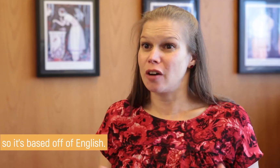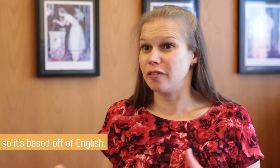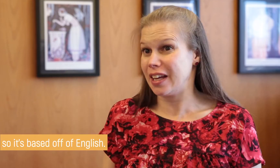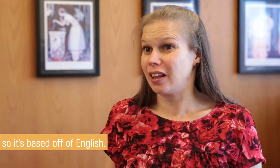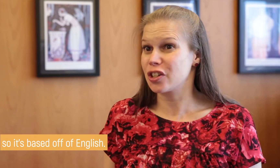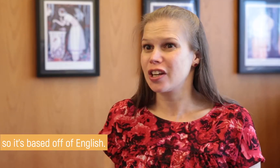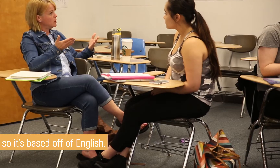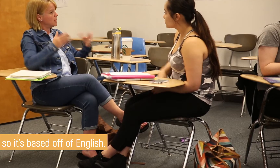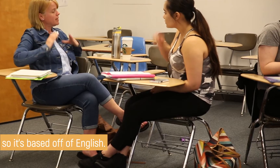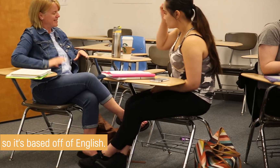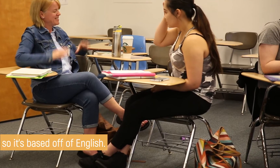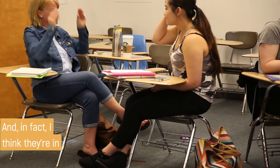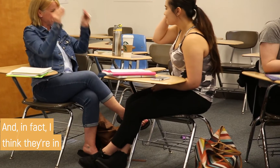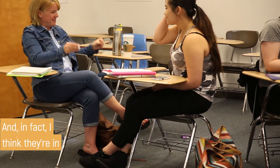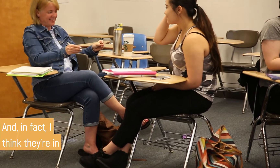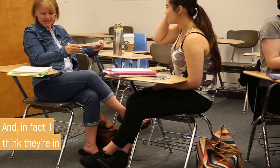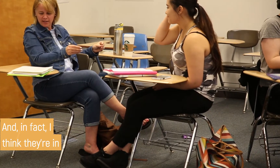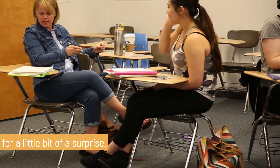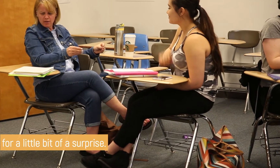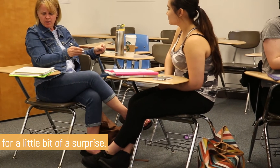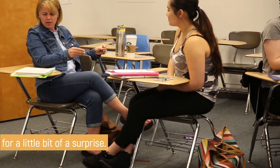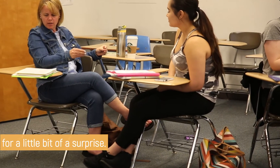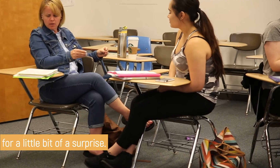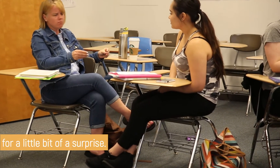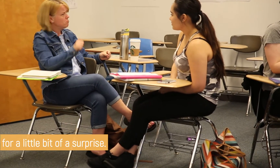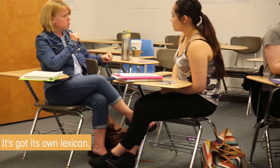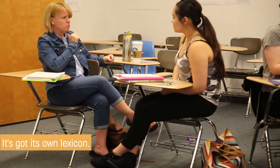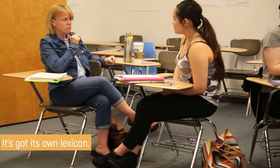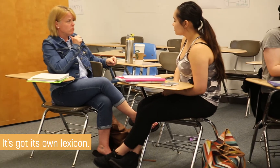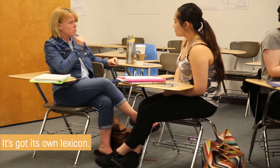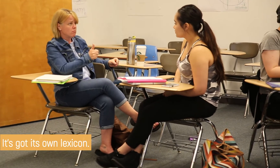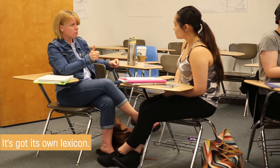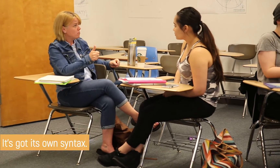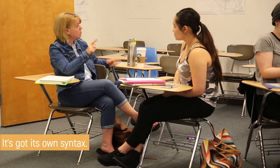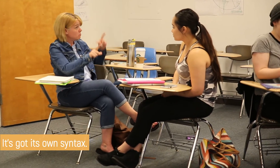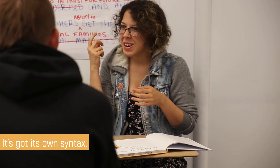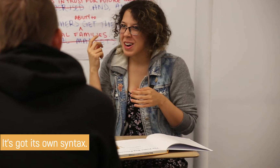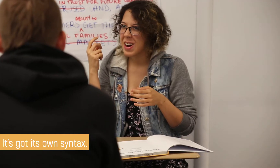off of English. And in fact, I think they're in for a little bit of a surprise. It's got its own lexicon, it's got its own syntax.